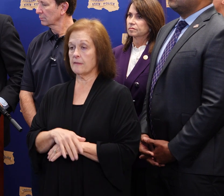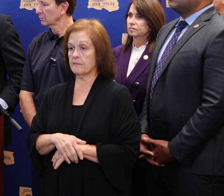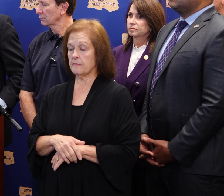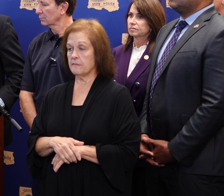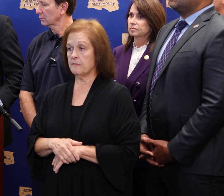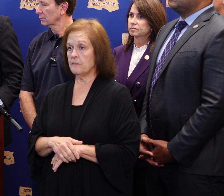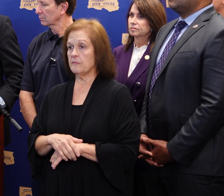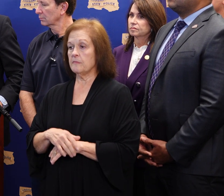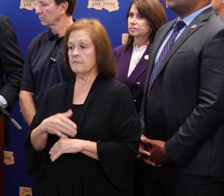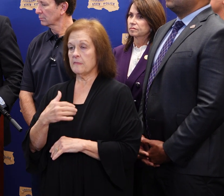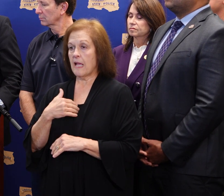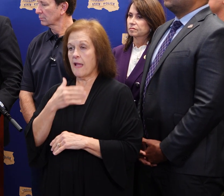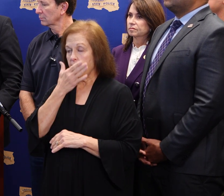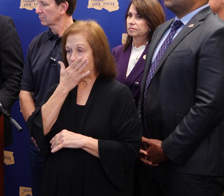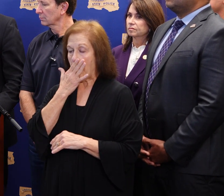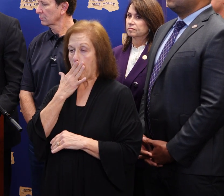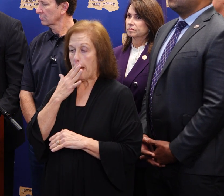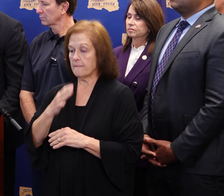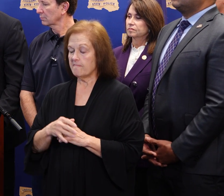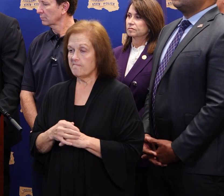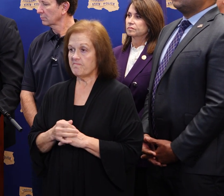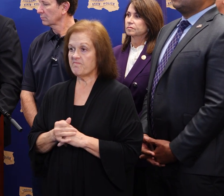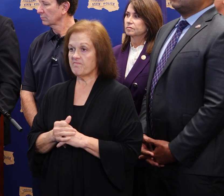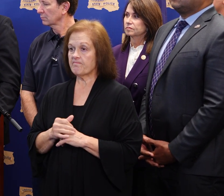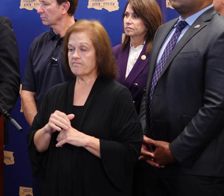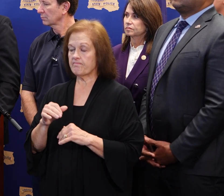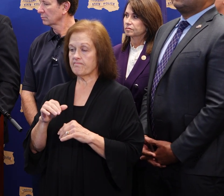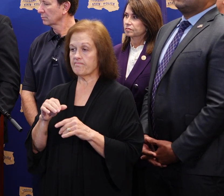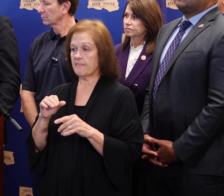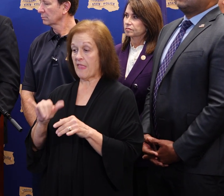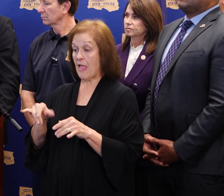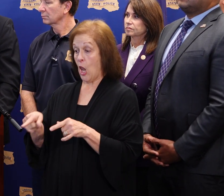FBI, we have a couple different scenes at the location.